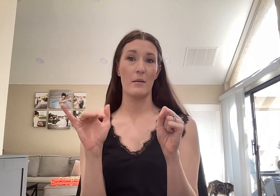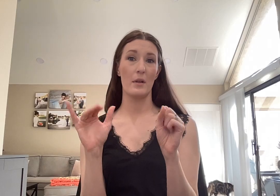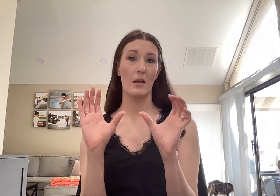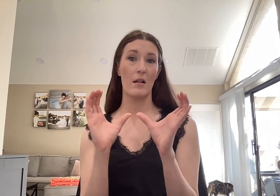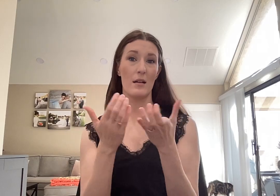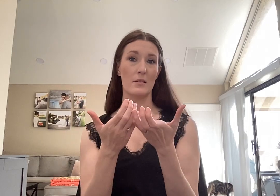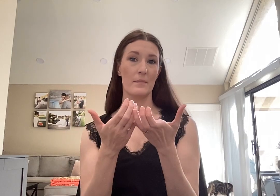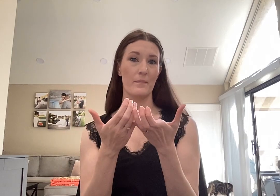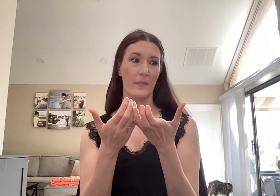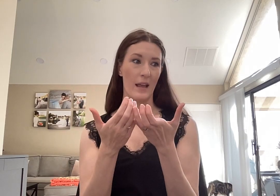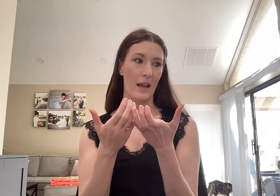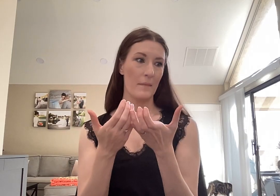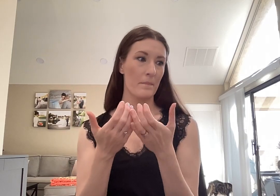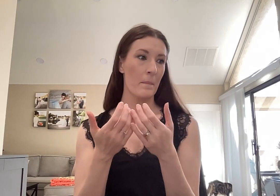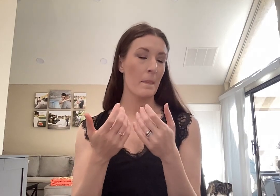anatomy class. Okay.